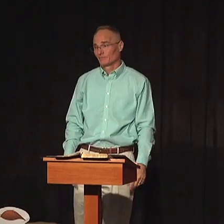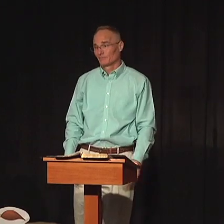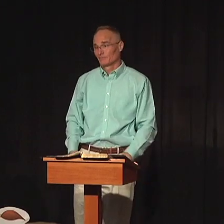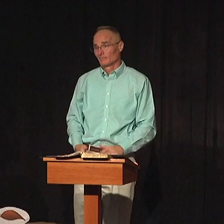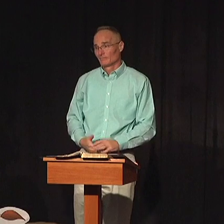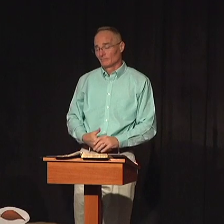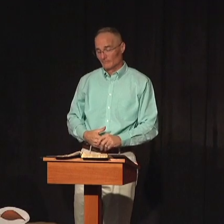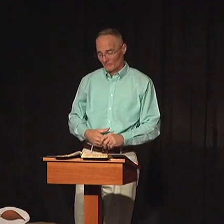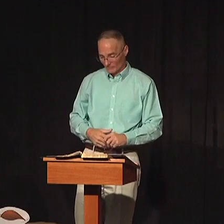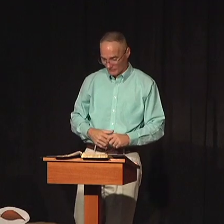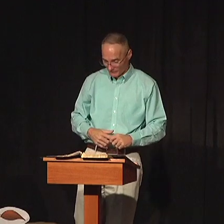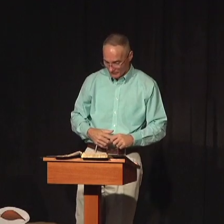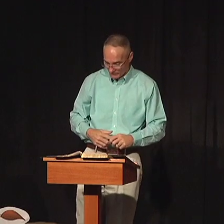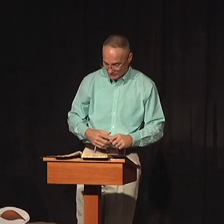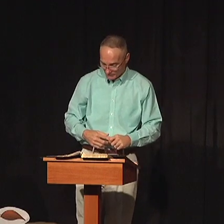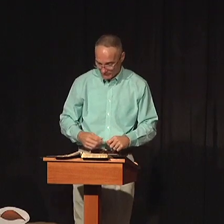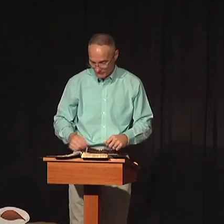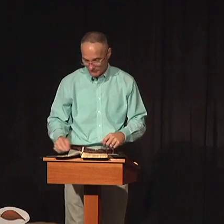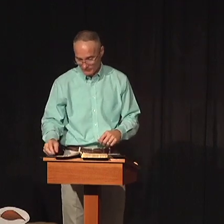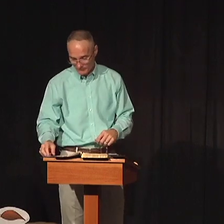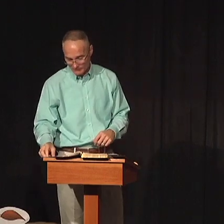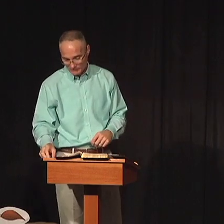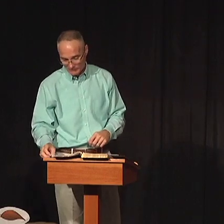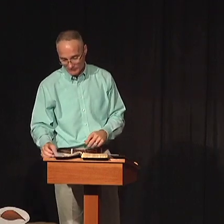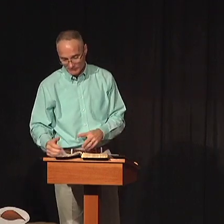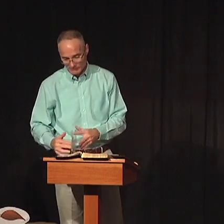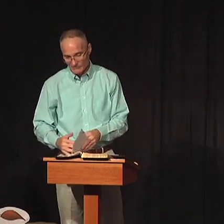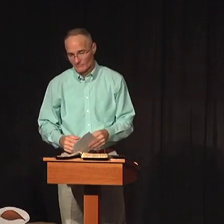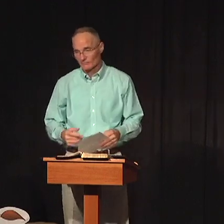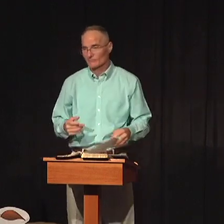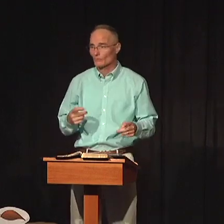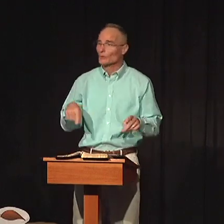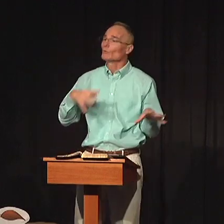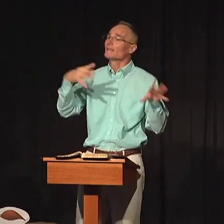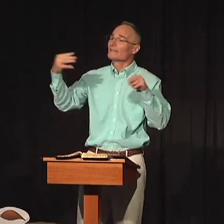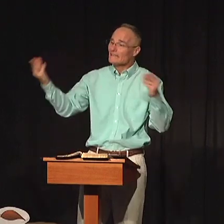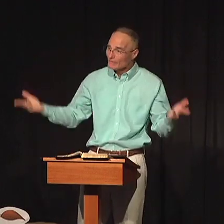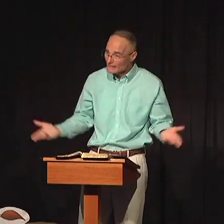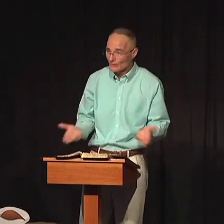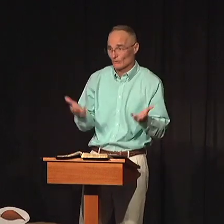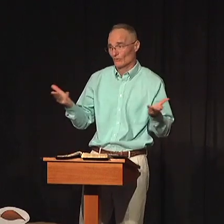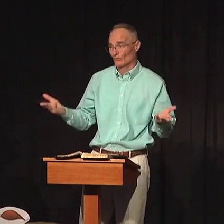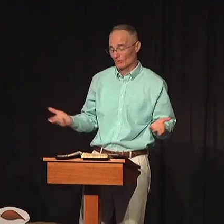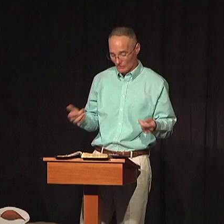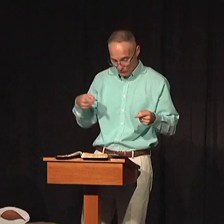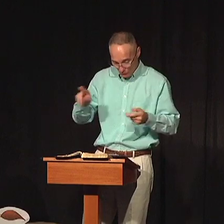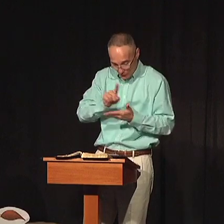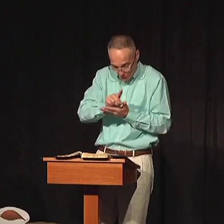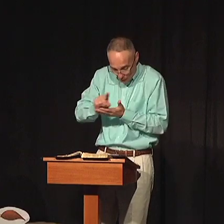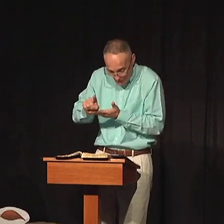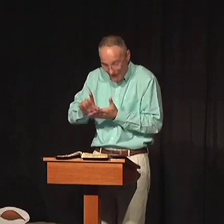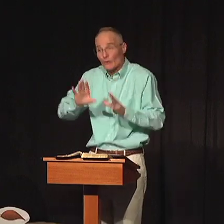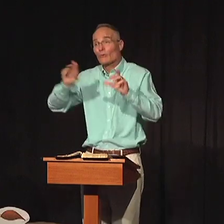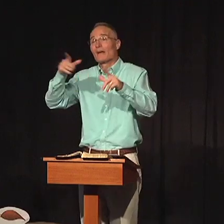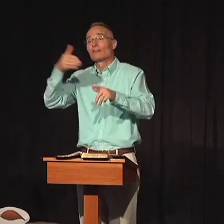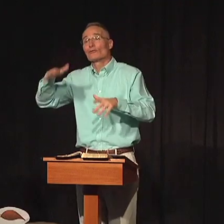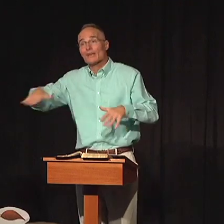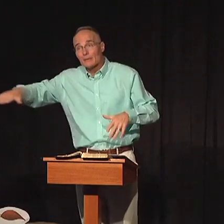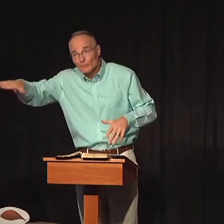So when you leave here, throughout the week, you